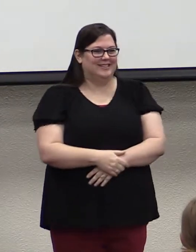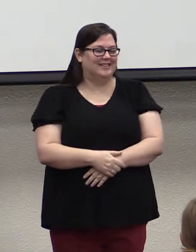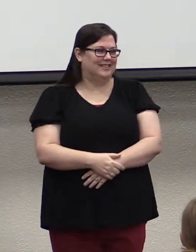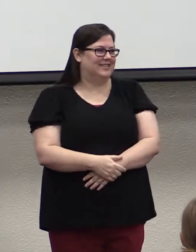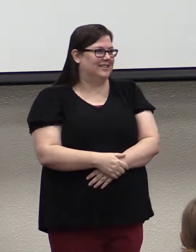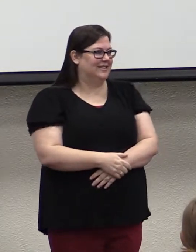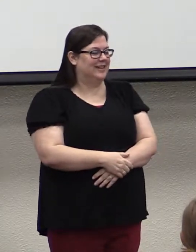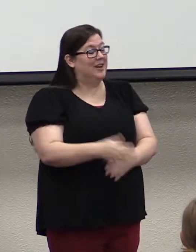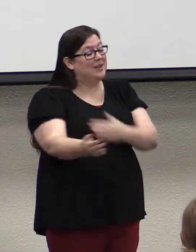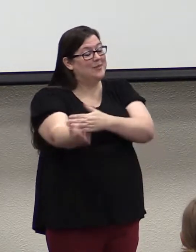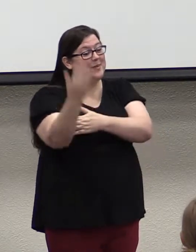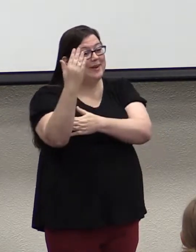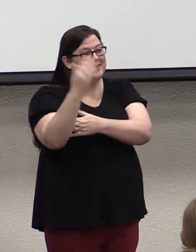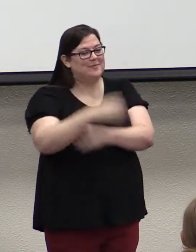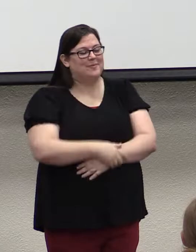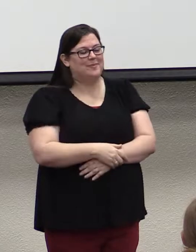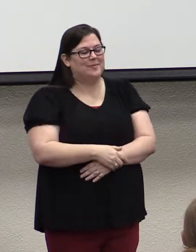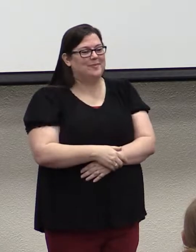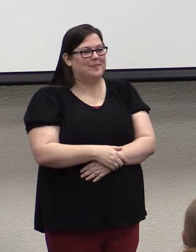Good morning.